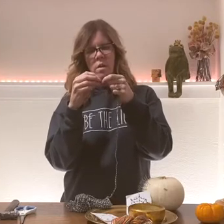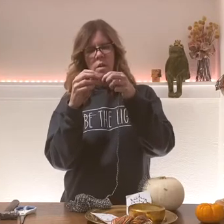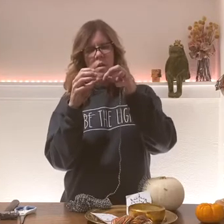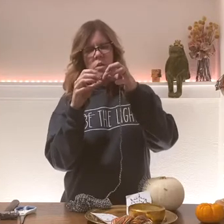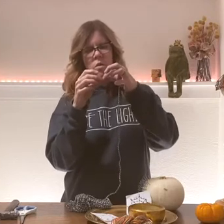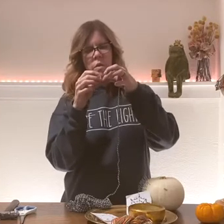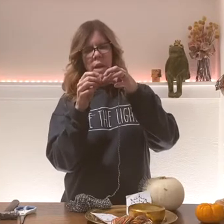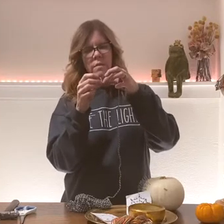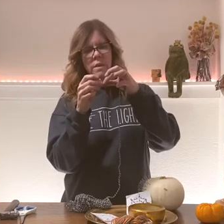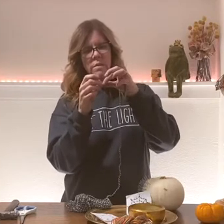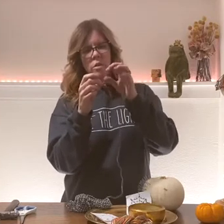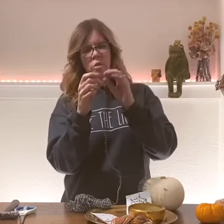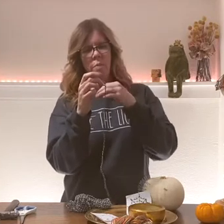You create this loop here.